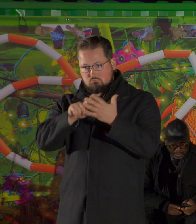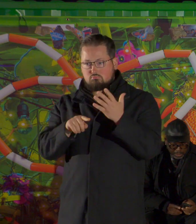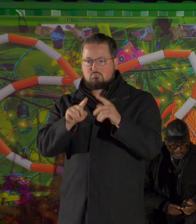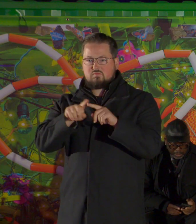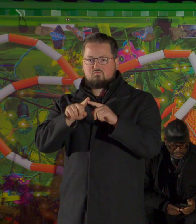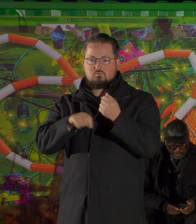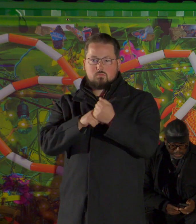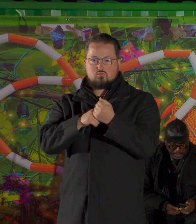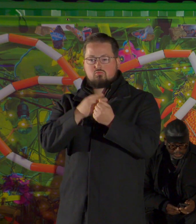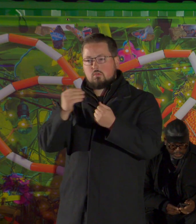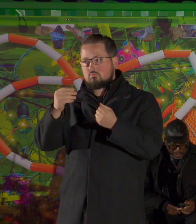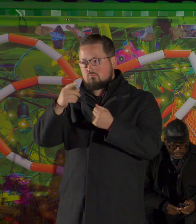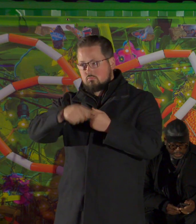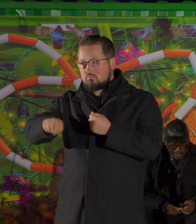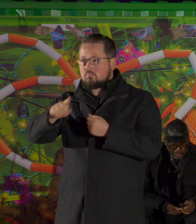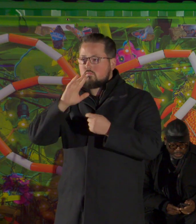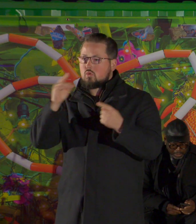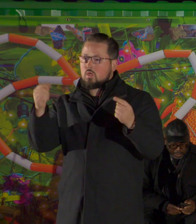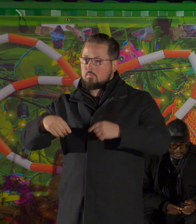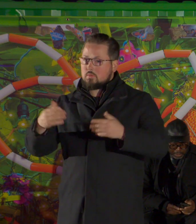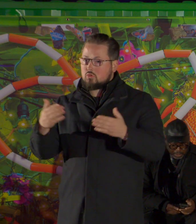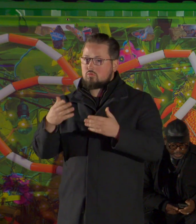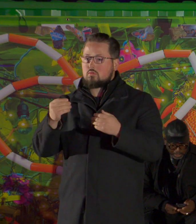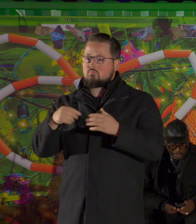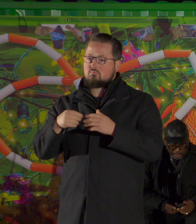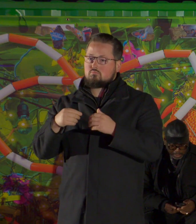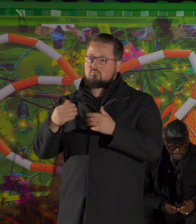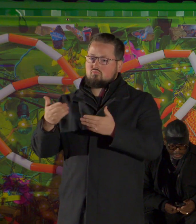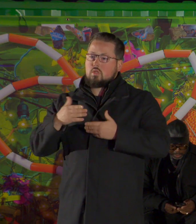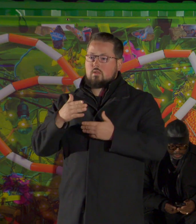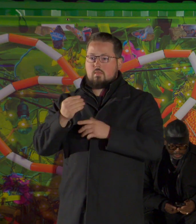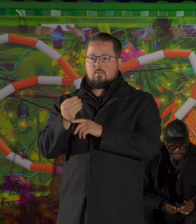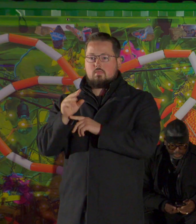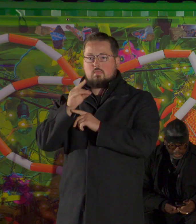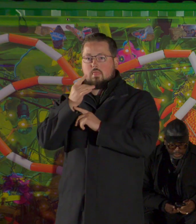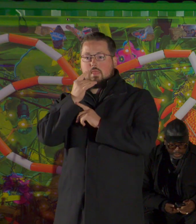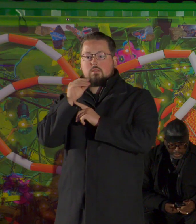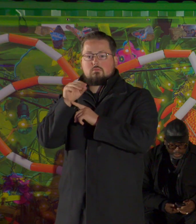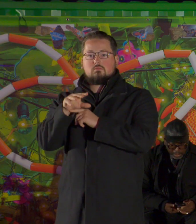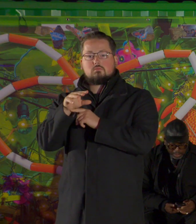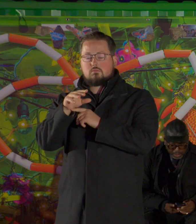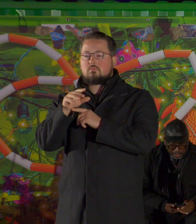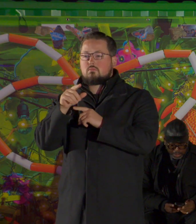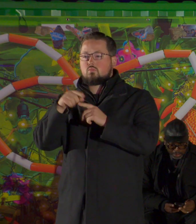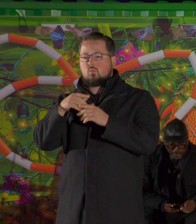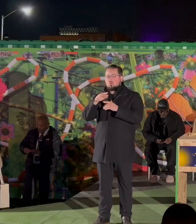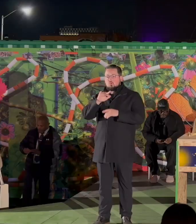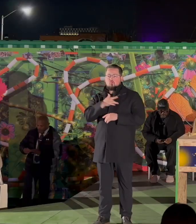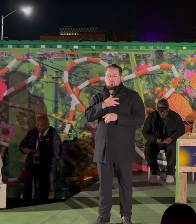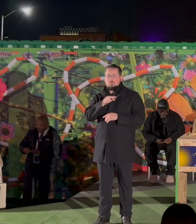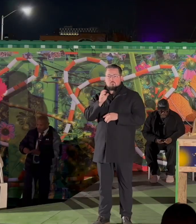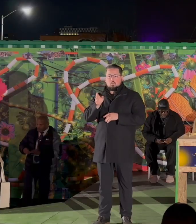along with all of you for being here and bringing your light to the heart of Baltimore, the Station North Arts District.